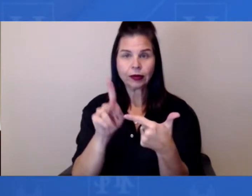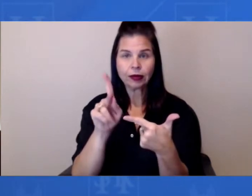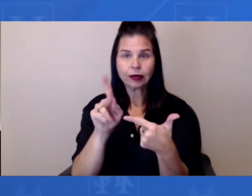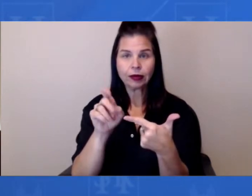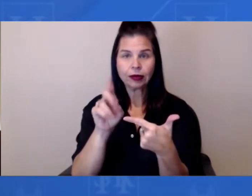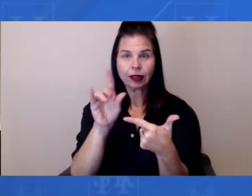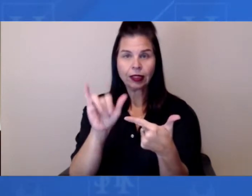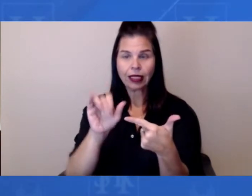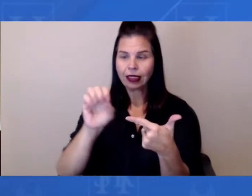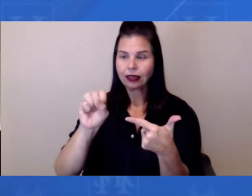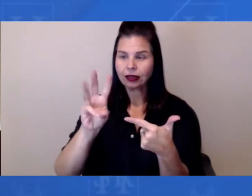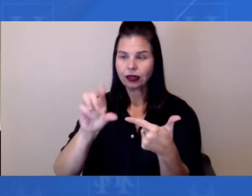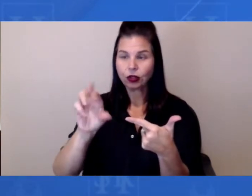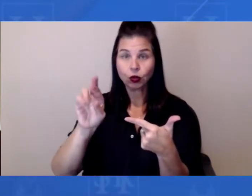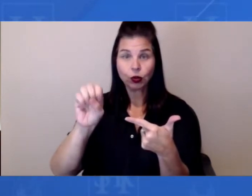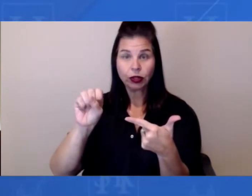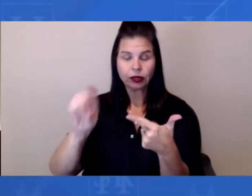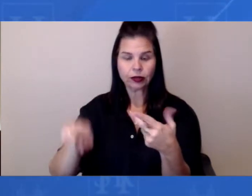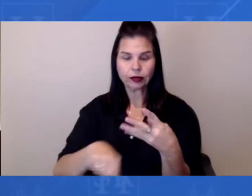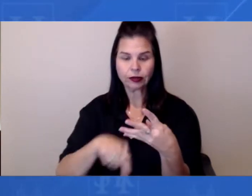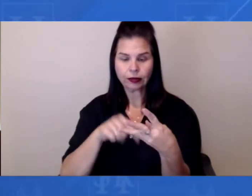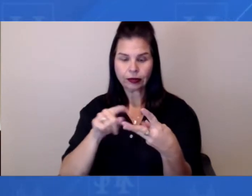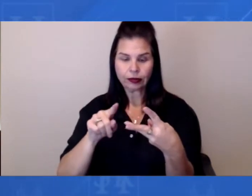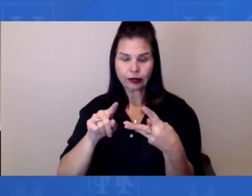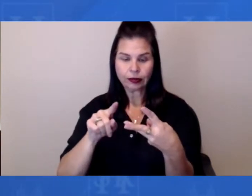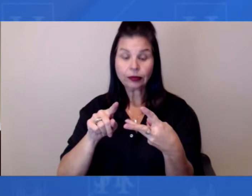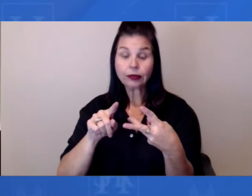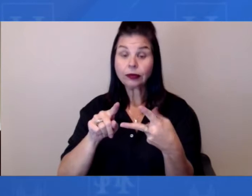Kelly Sweers,